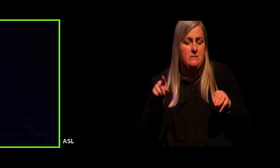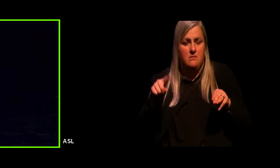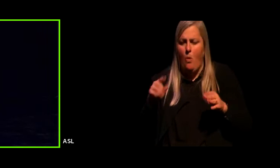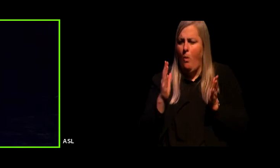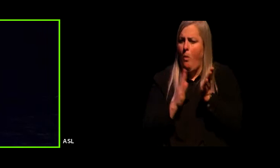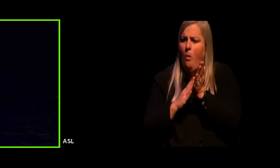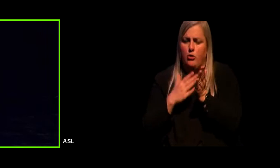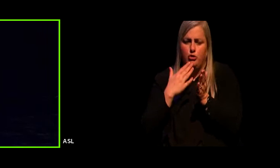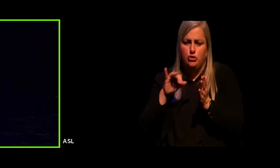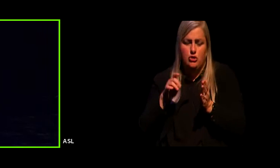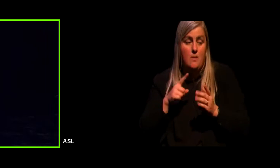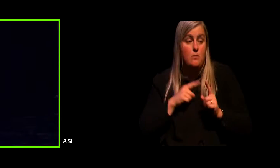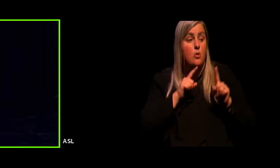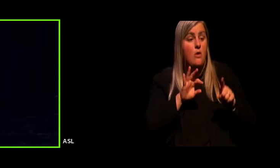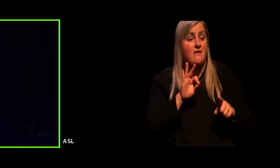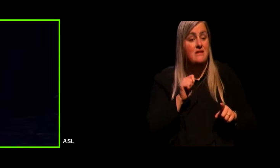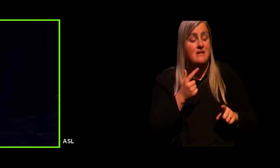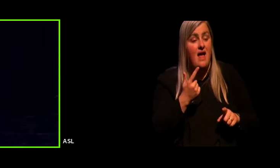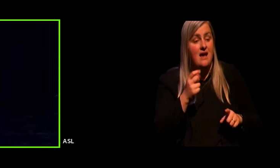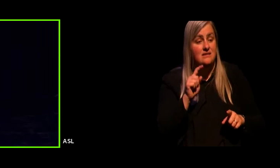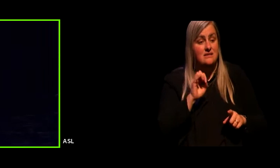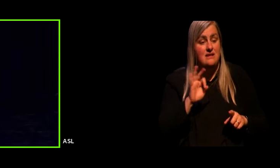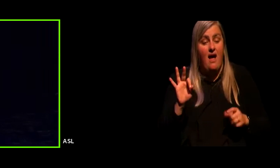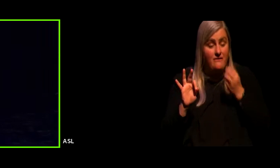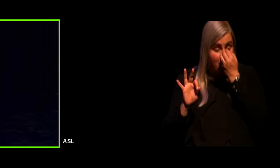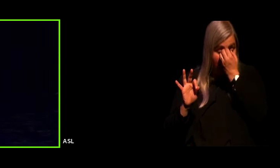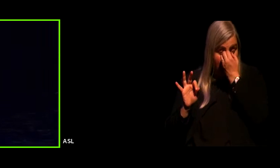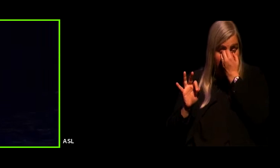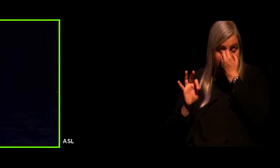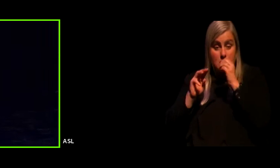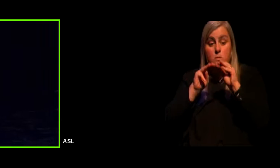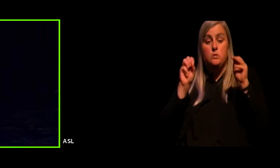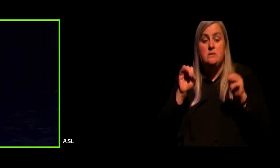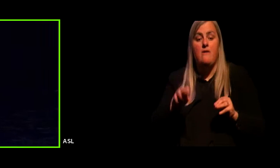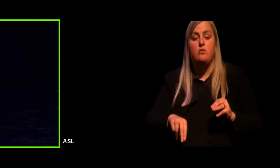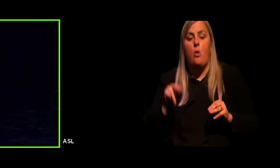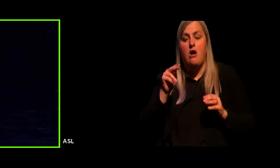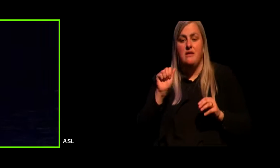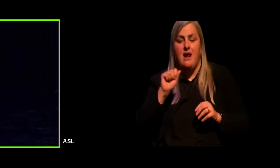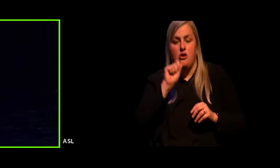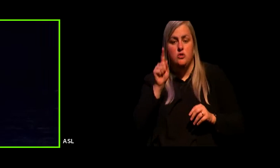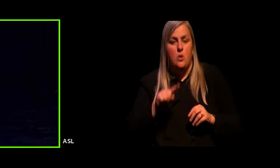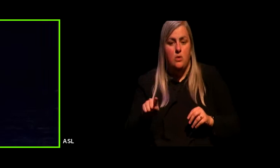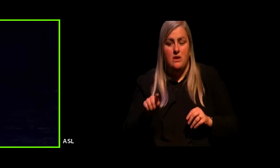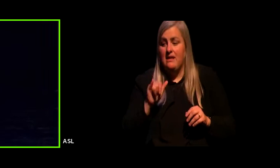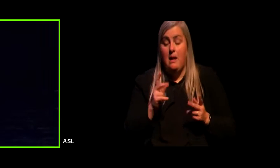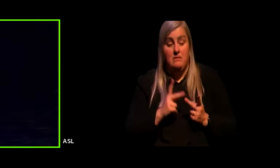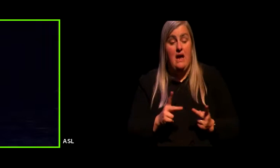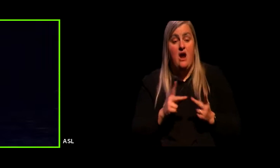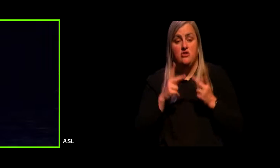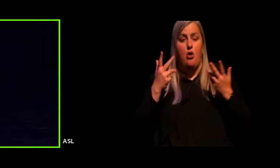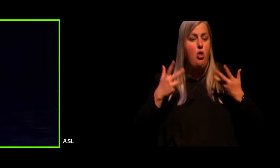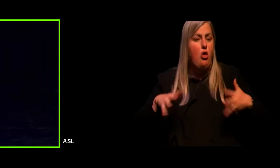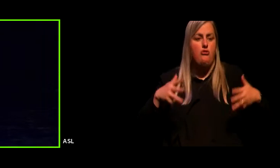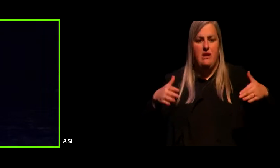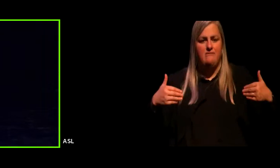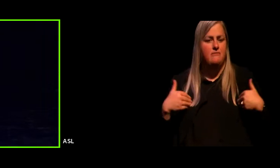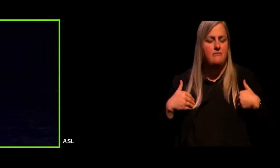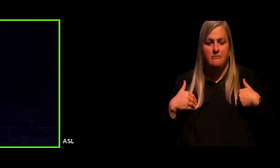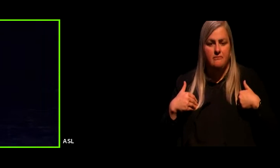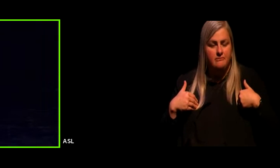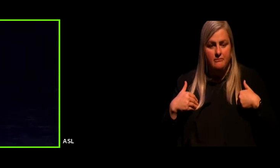Go to Flagstaff. Go to the Museum of Northern Arizona, okay? These are places that are already there. They're already